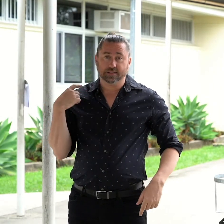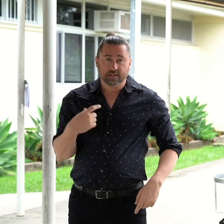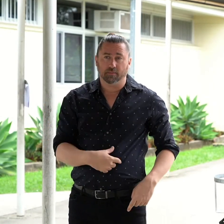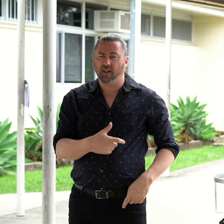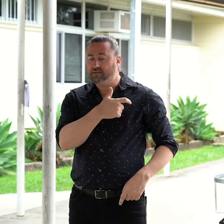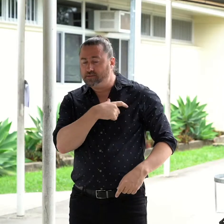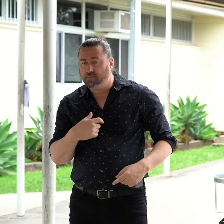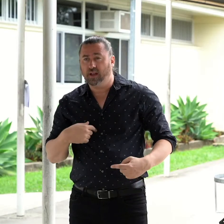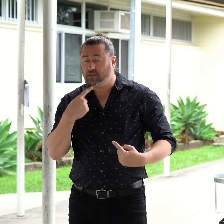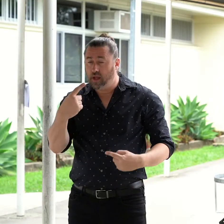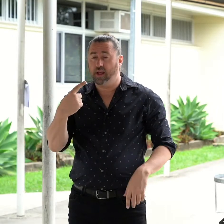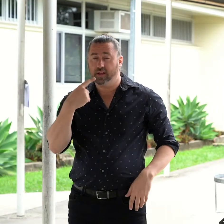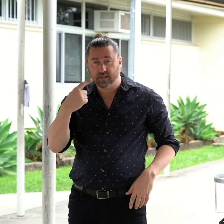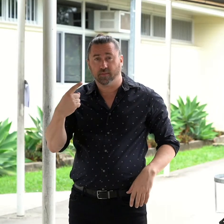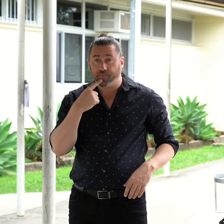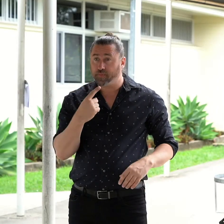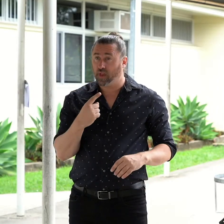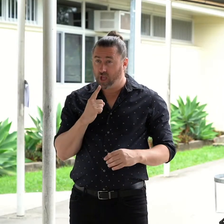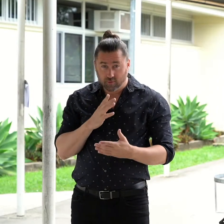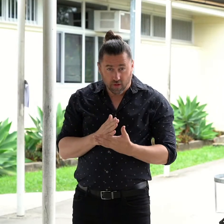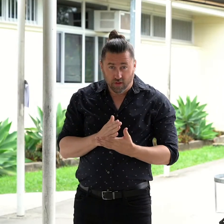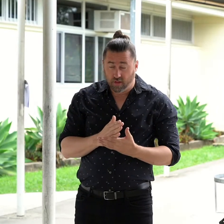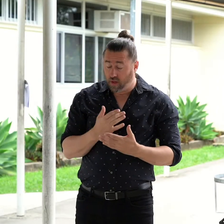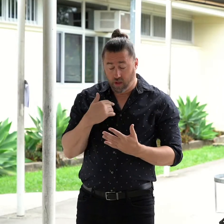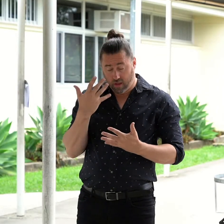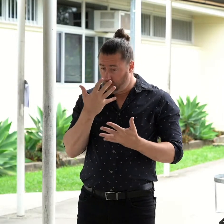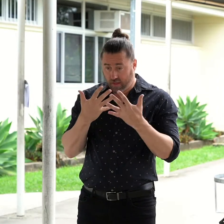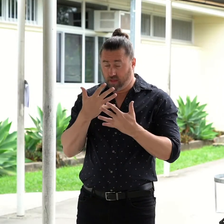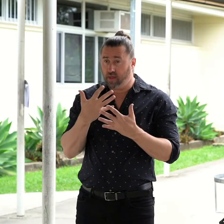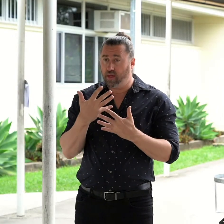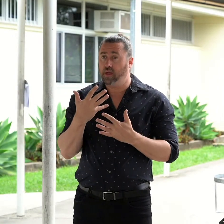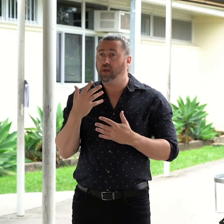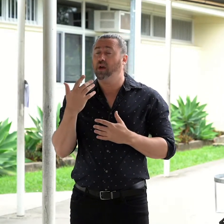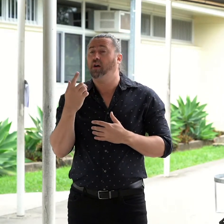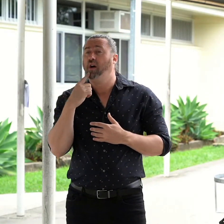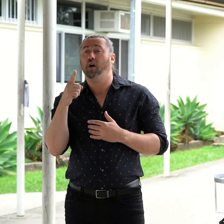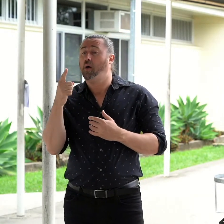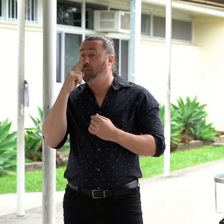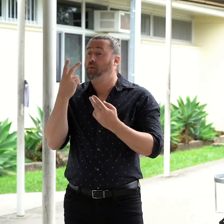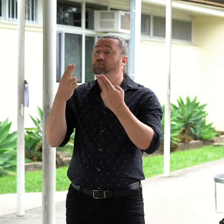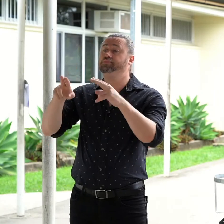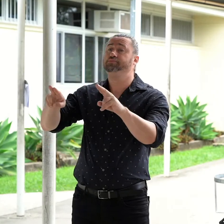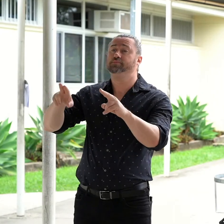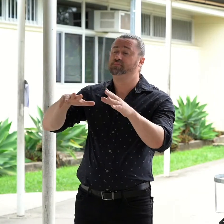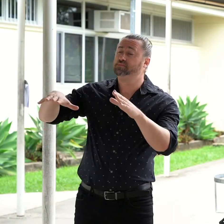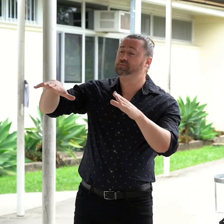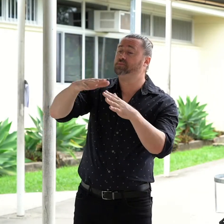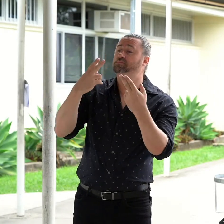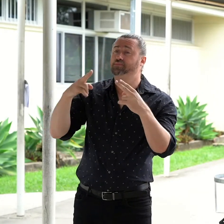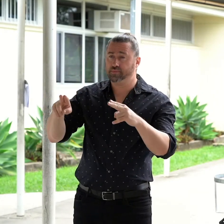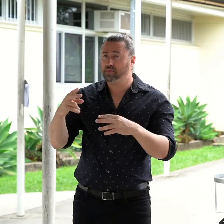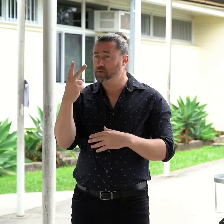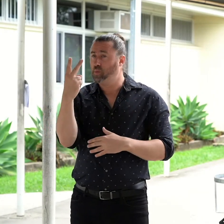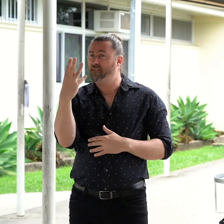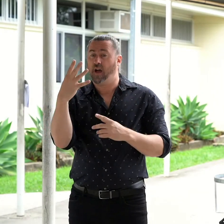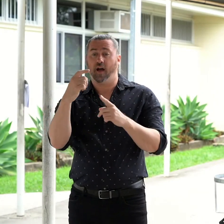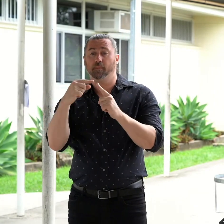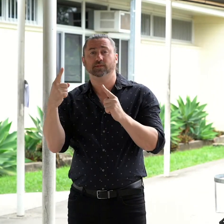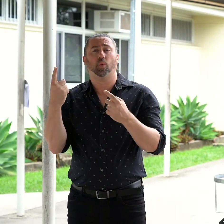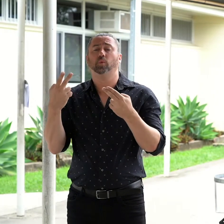still in about 25% of all fatalities, the dead person hasn't been wearing a seatbelt. Like, it's been decades and decades